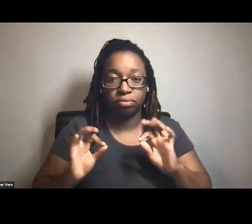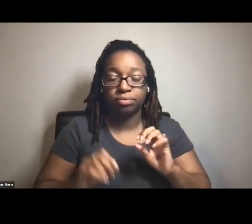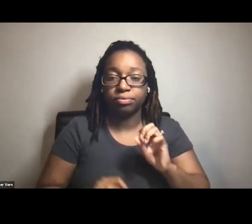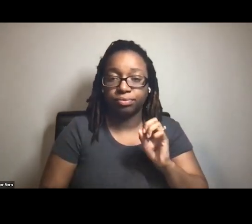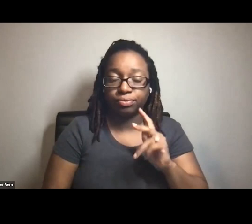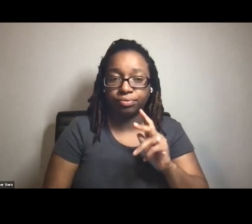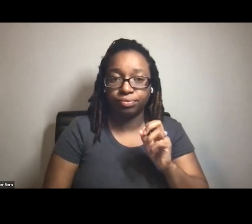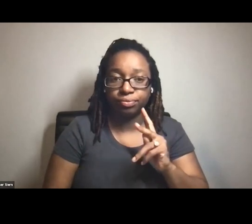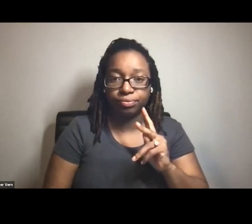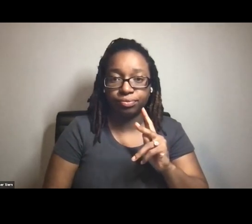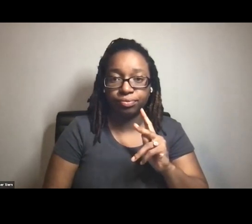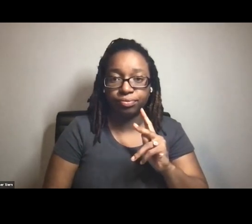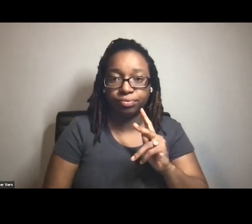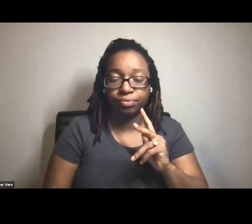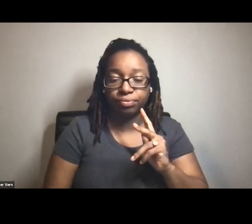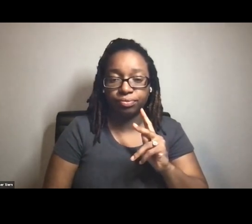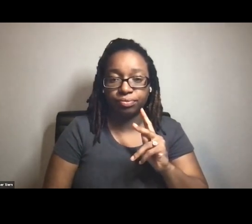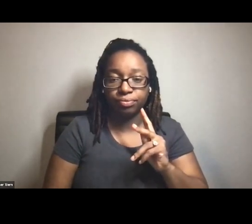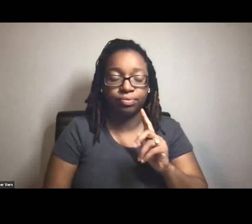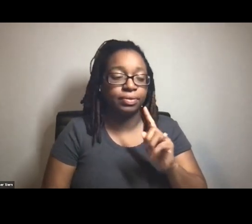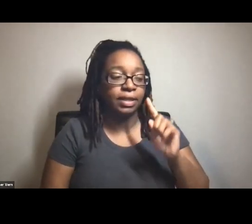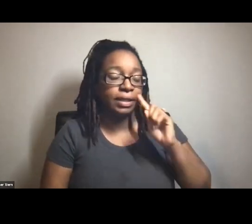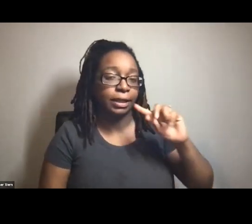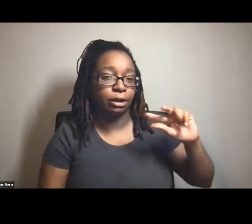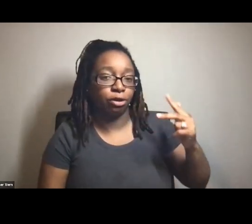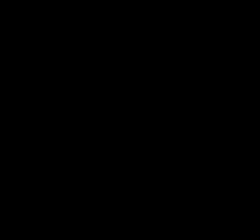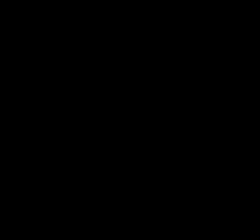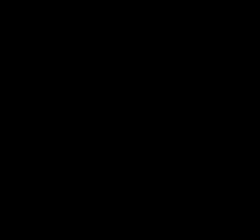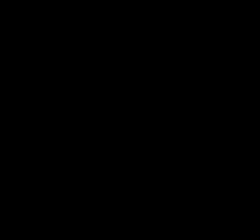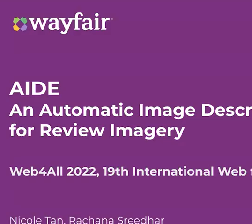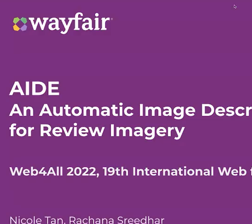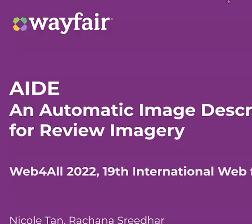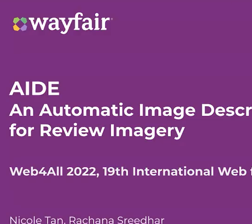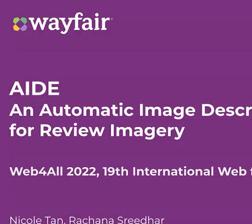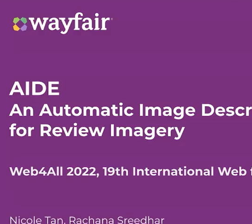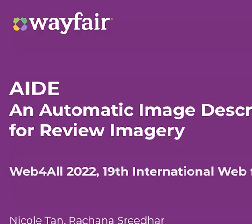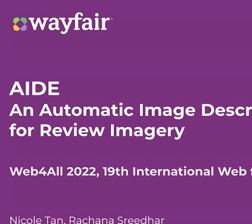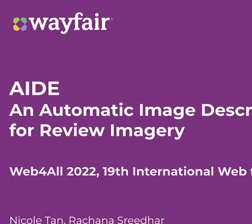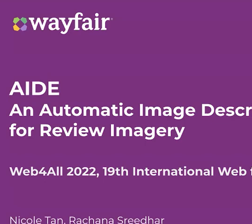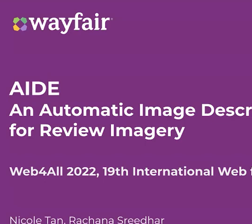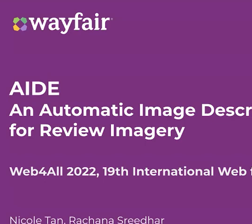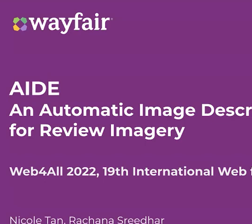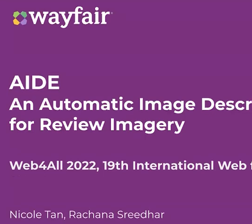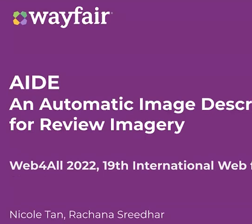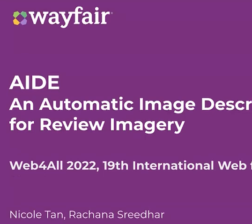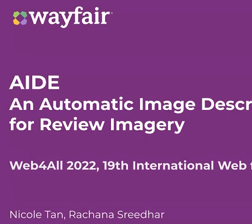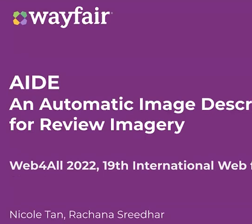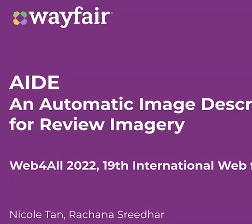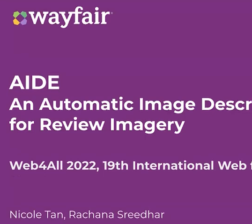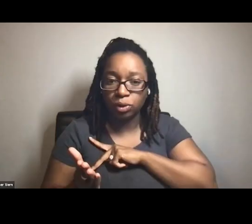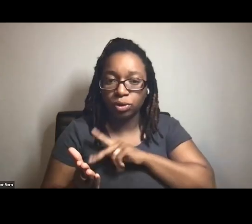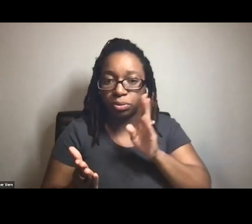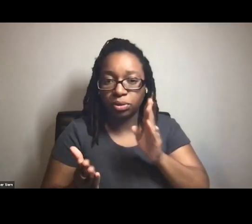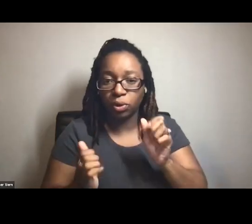I think I skipped the third presenter here. Sorry. Personalized wearable instructions with WearSkill.